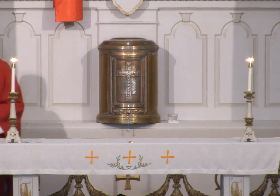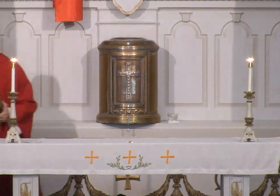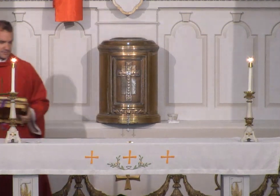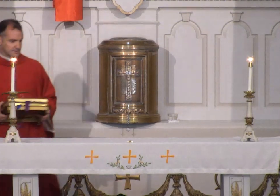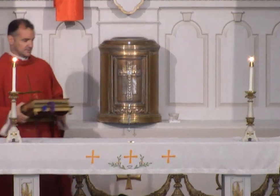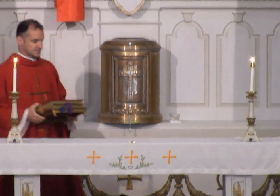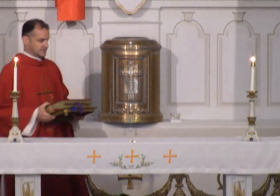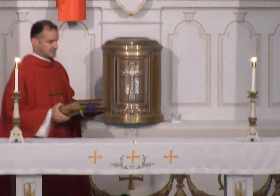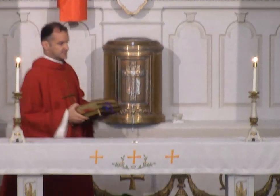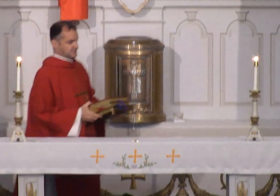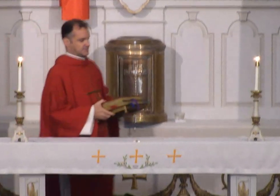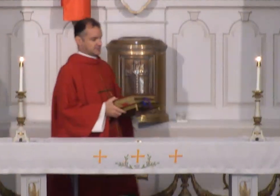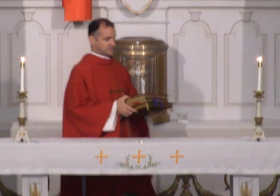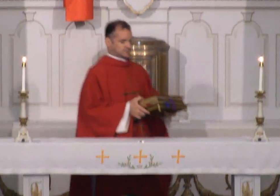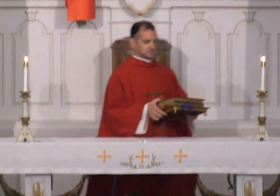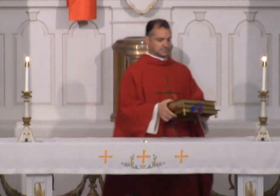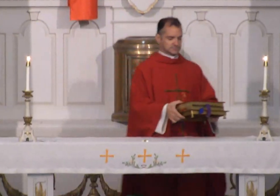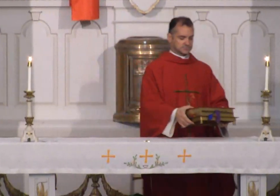Any